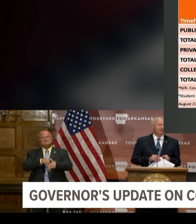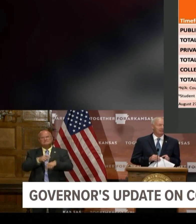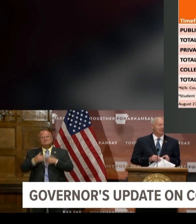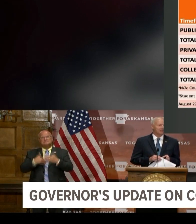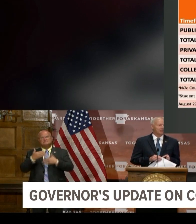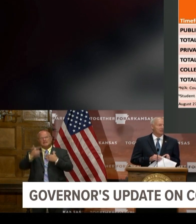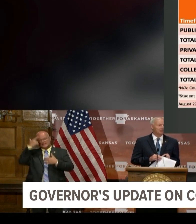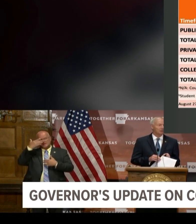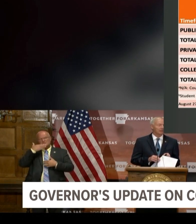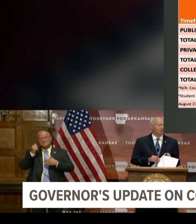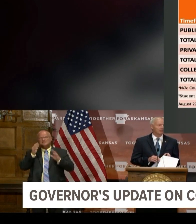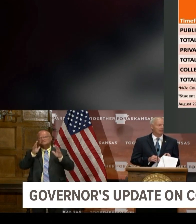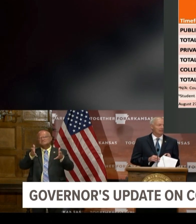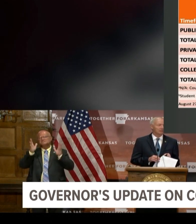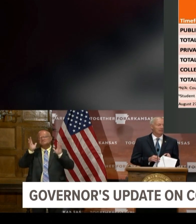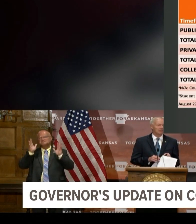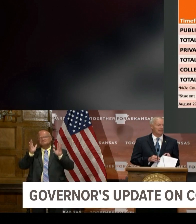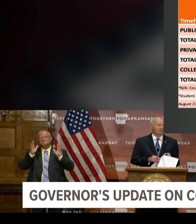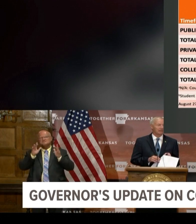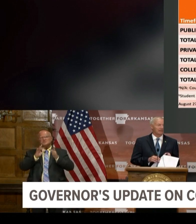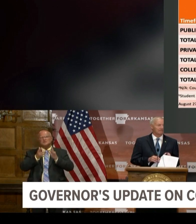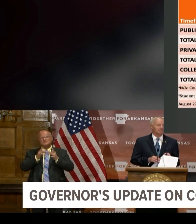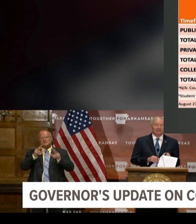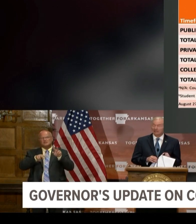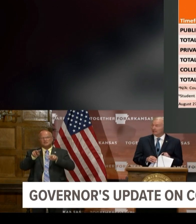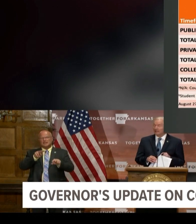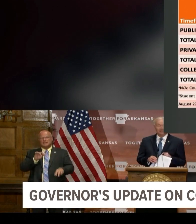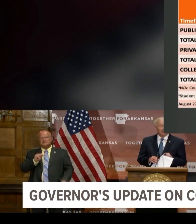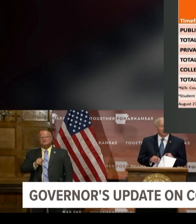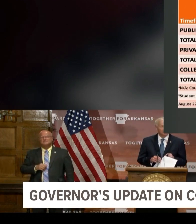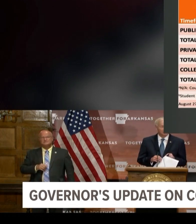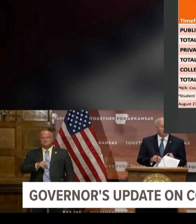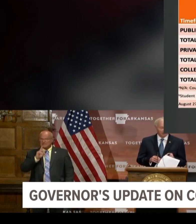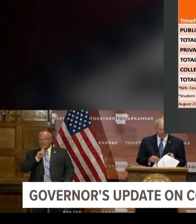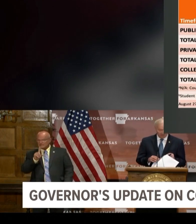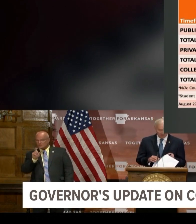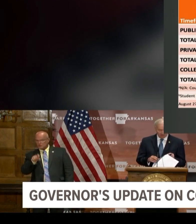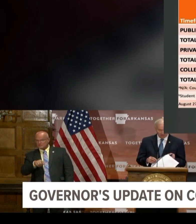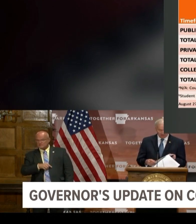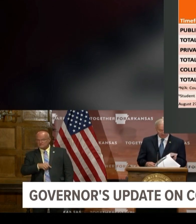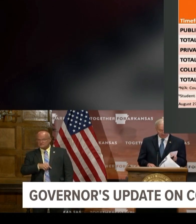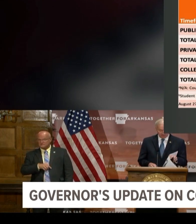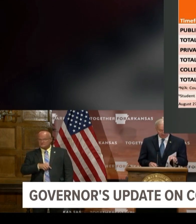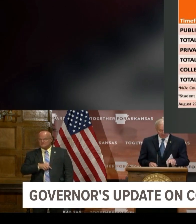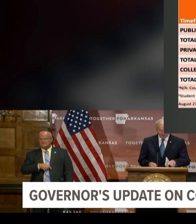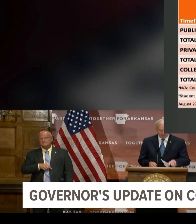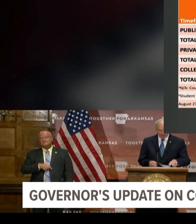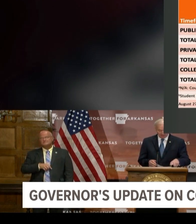be best if we just went to the website for that. Did I answer your question, Neil?